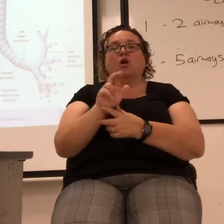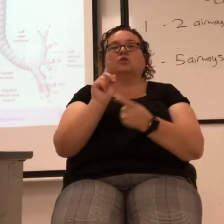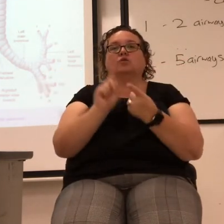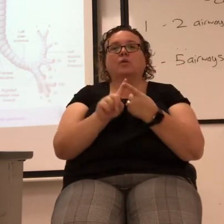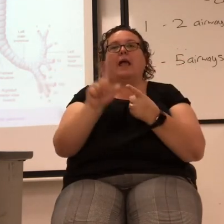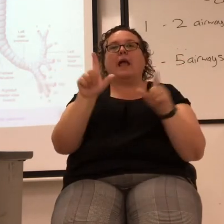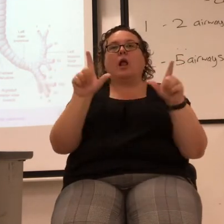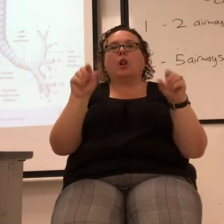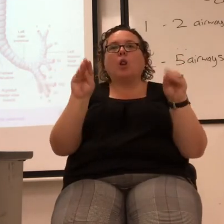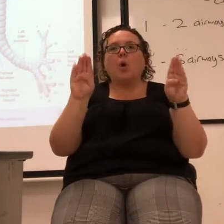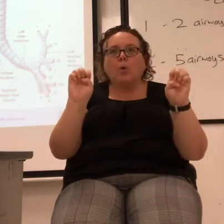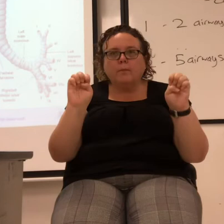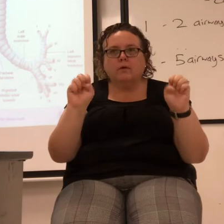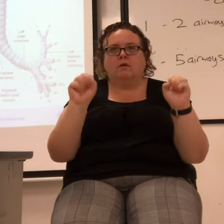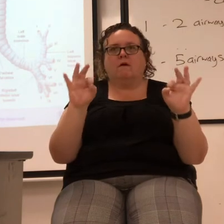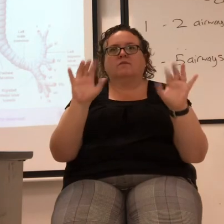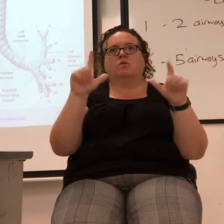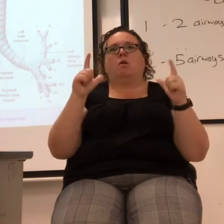lung.